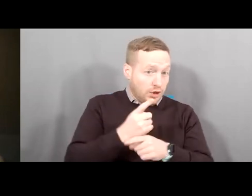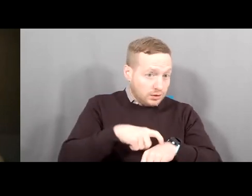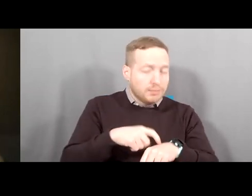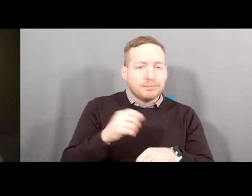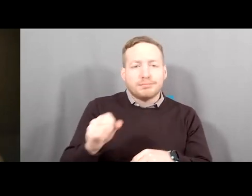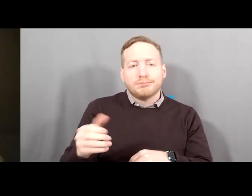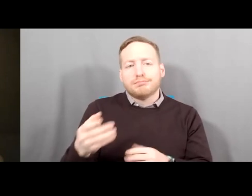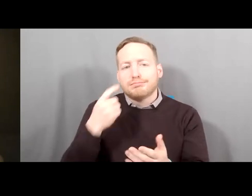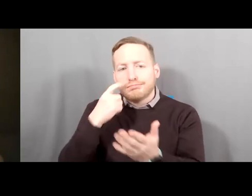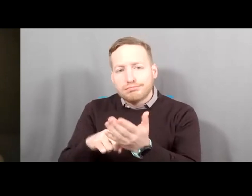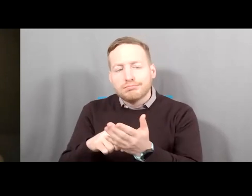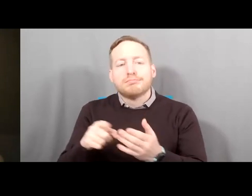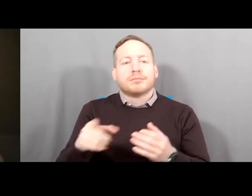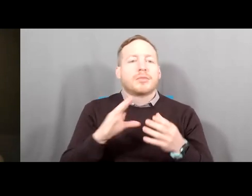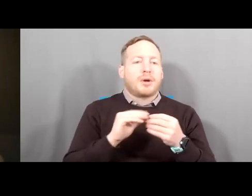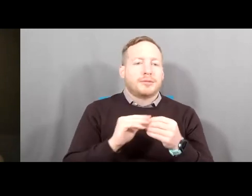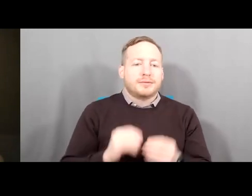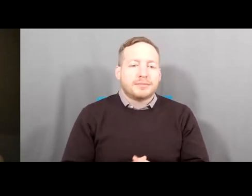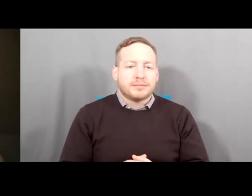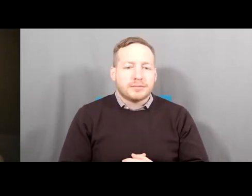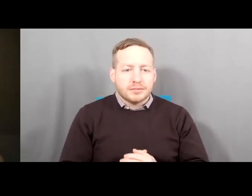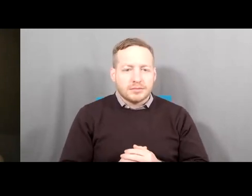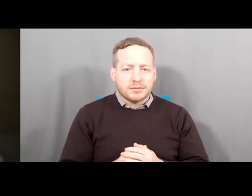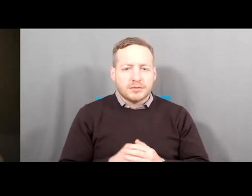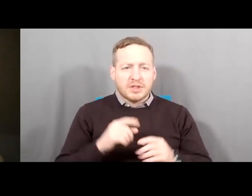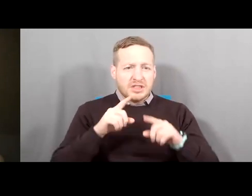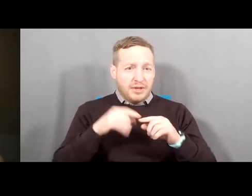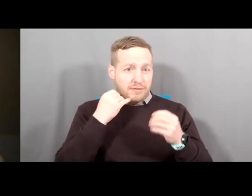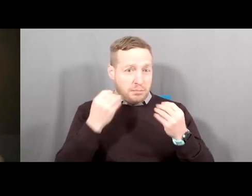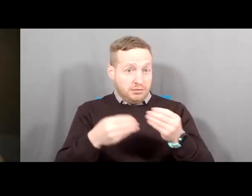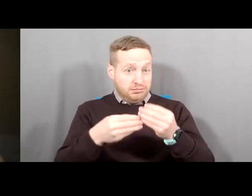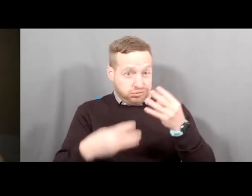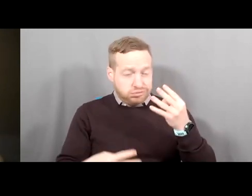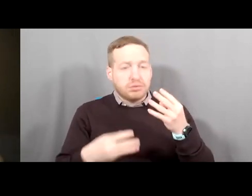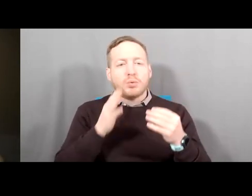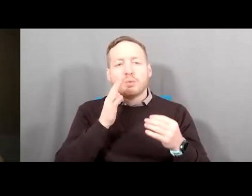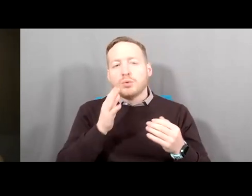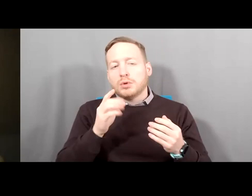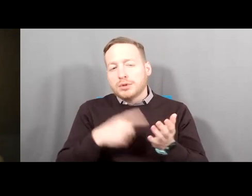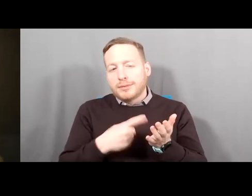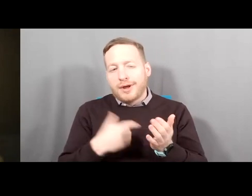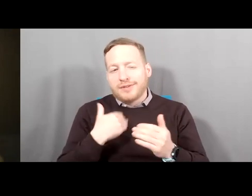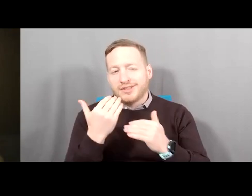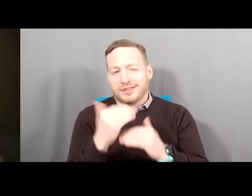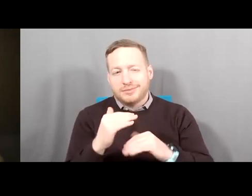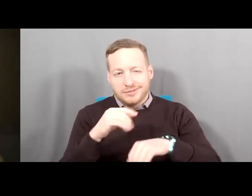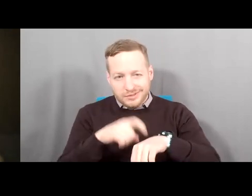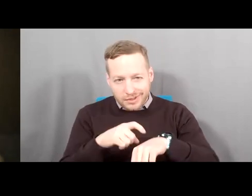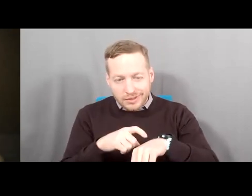to me is fine. At the time that your comment's appropriate, I would recognize you and you could open your video